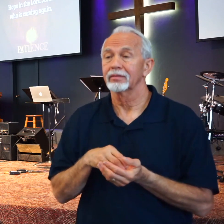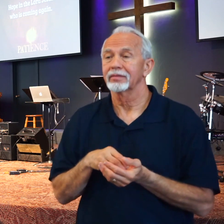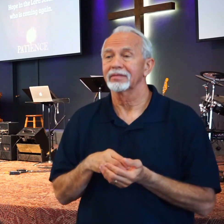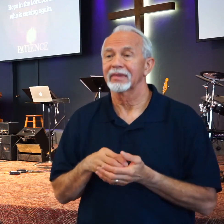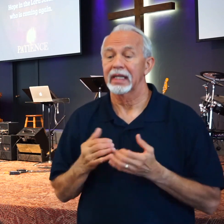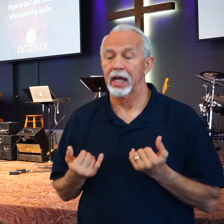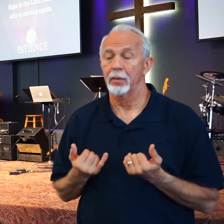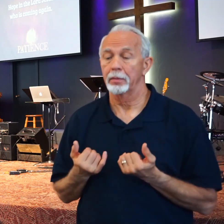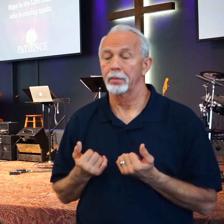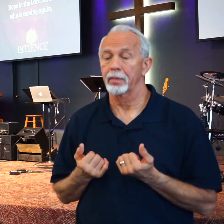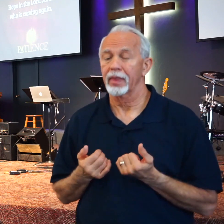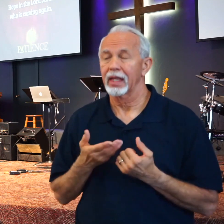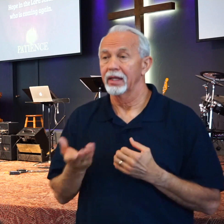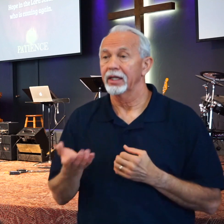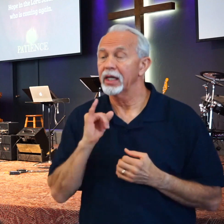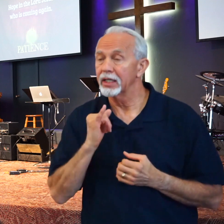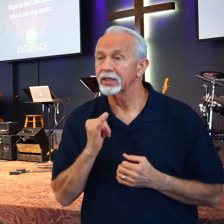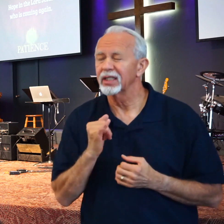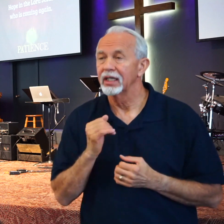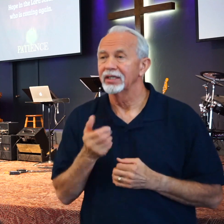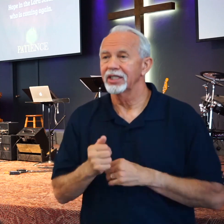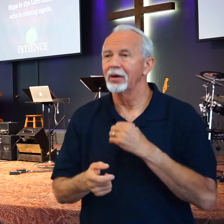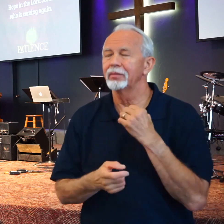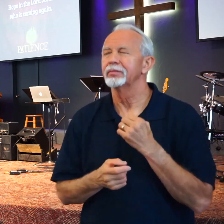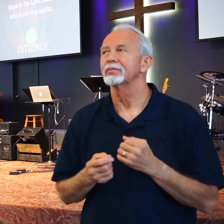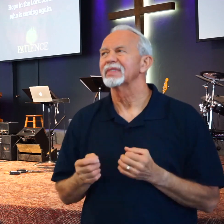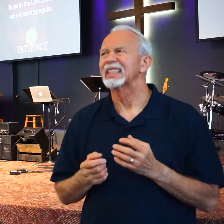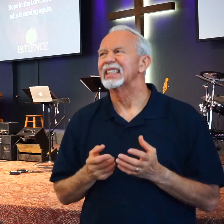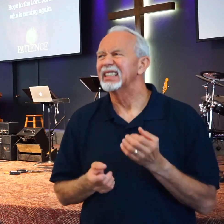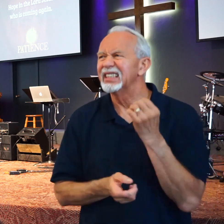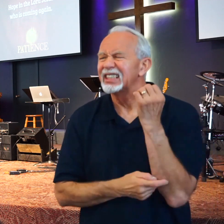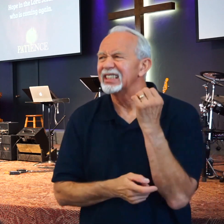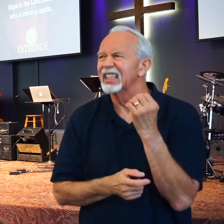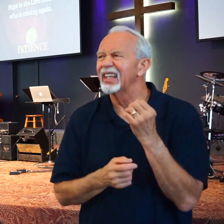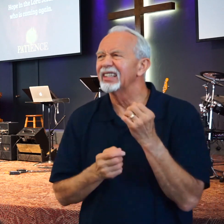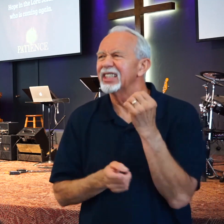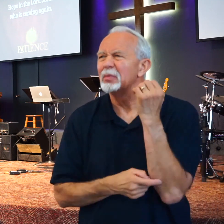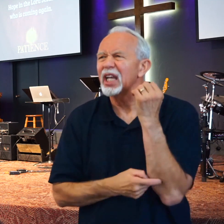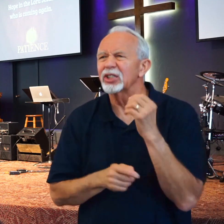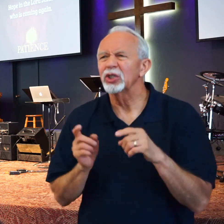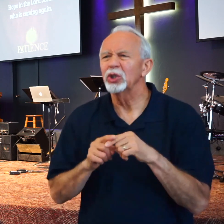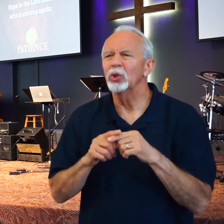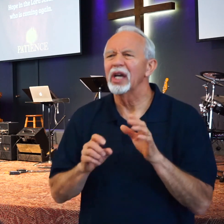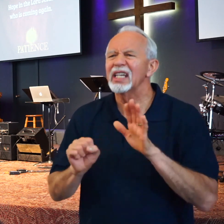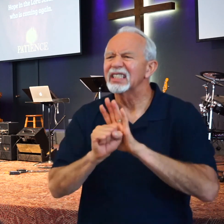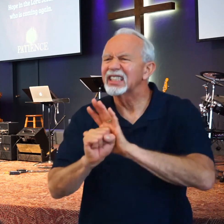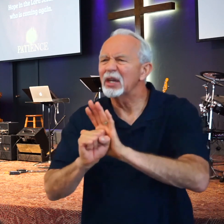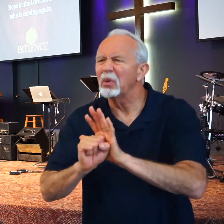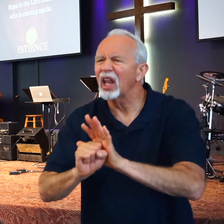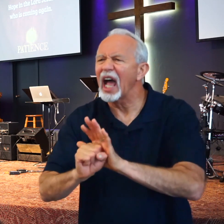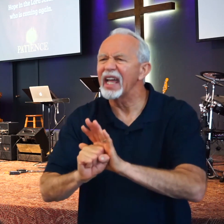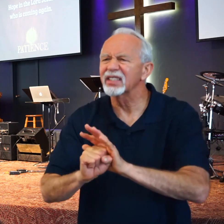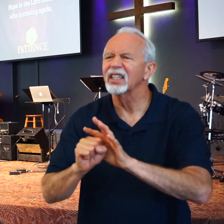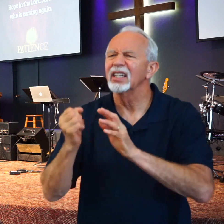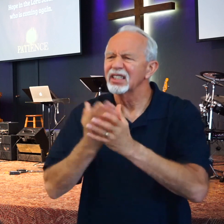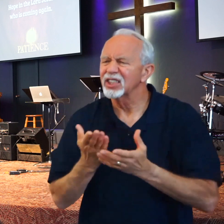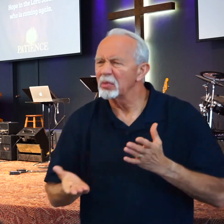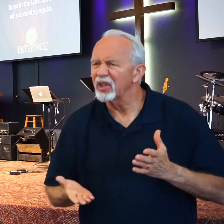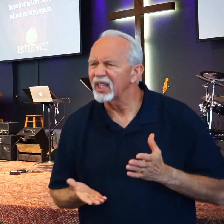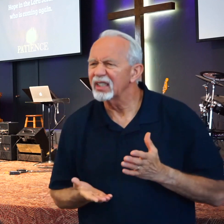Now, there is some temptation in this passage to symbolize parts of it, to consider some of it as